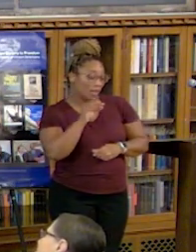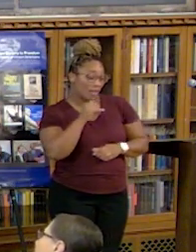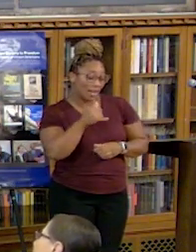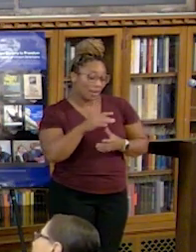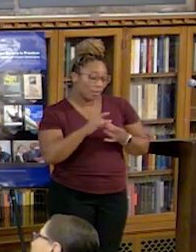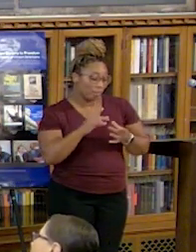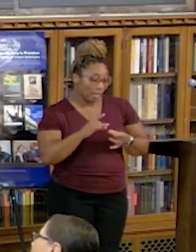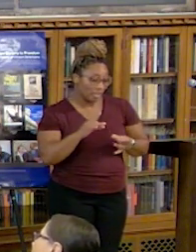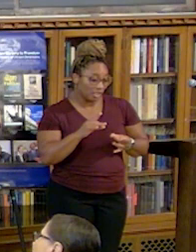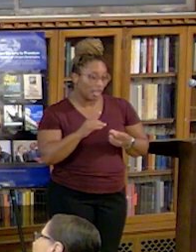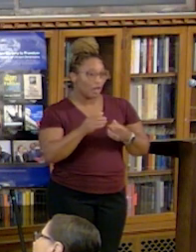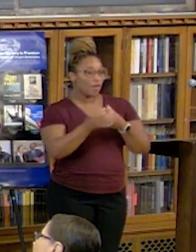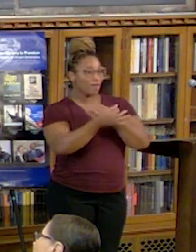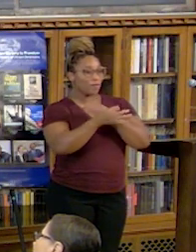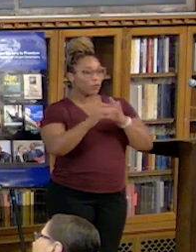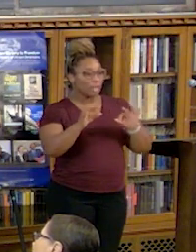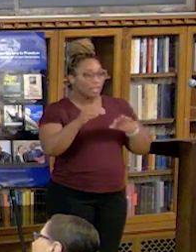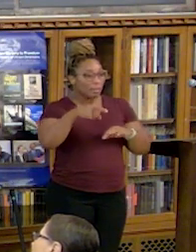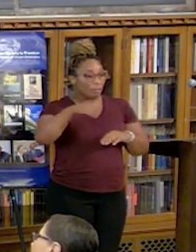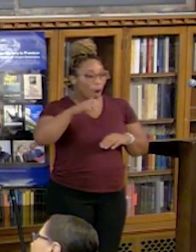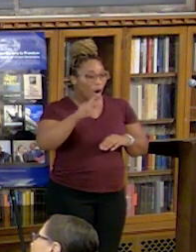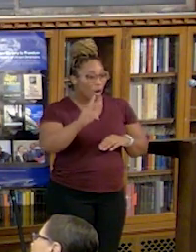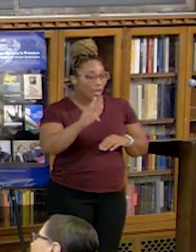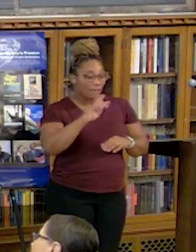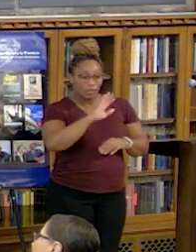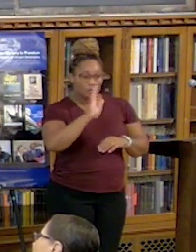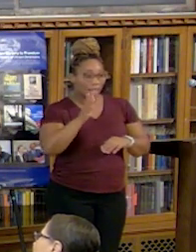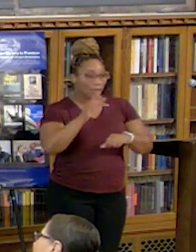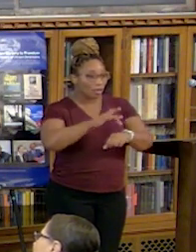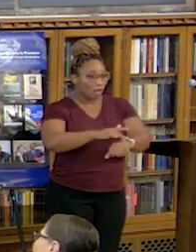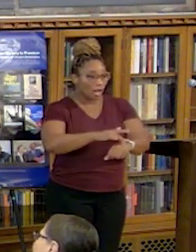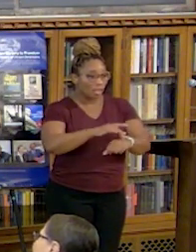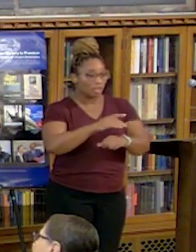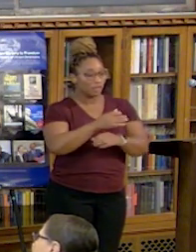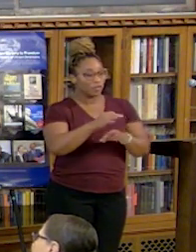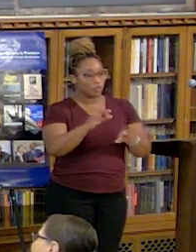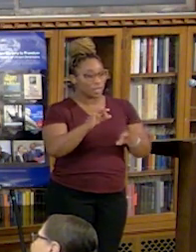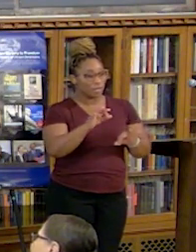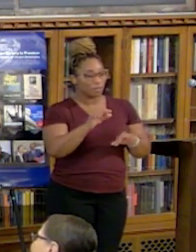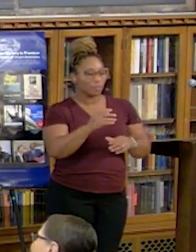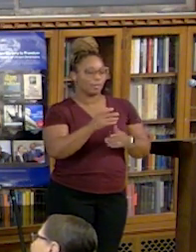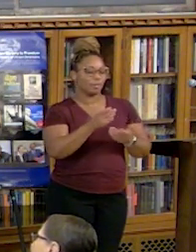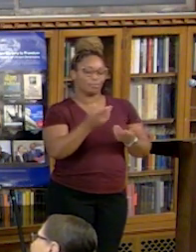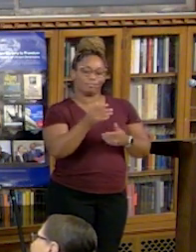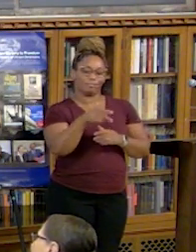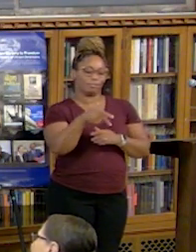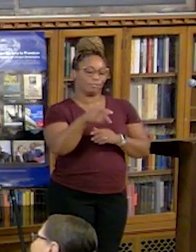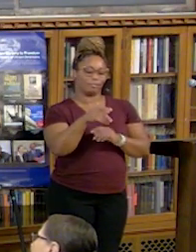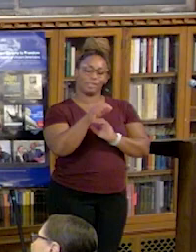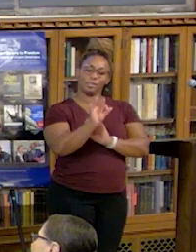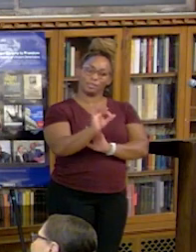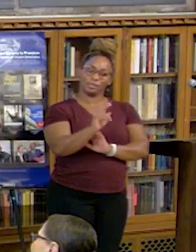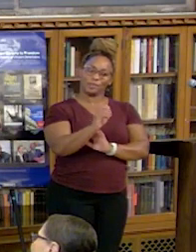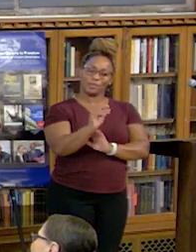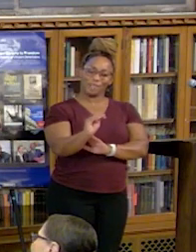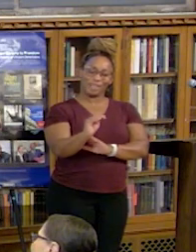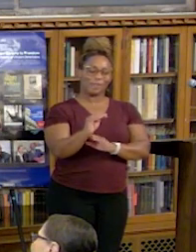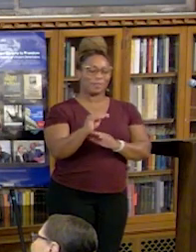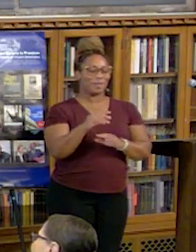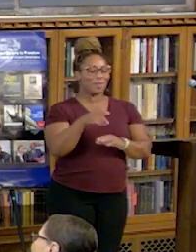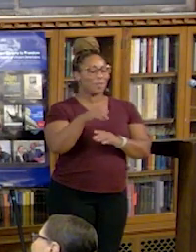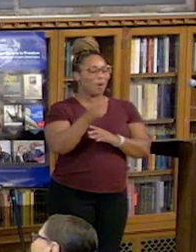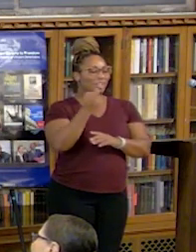mention Freedom Park if no one has gone to Freedom Park that has just opened in downtown